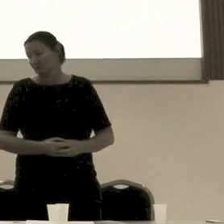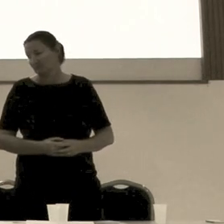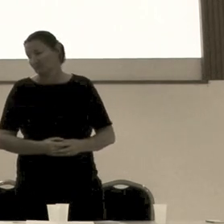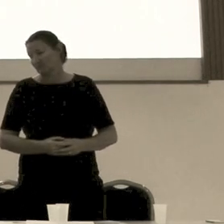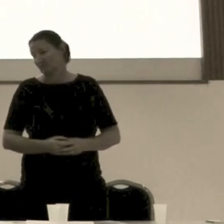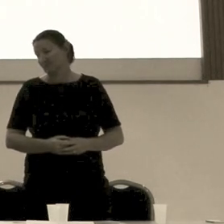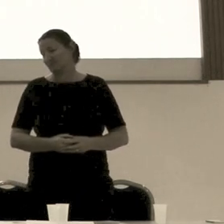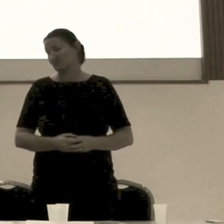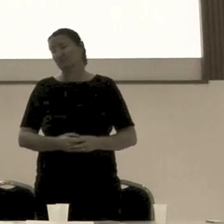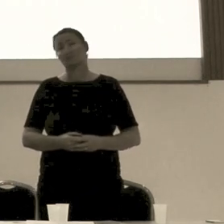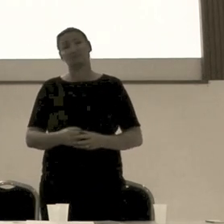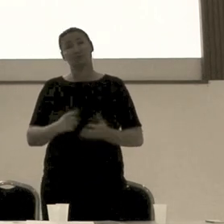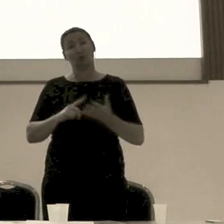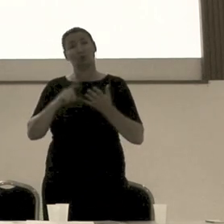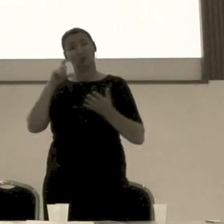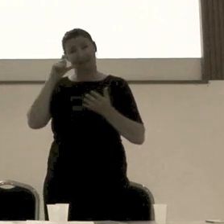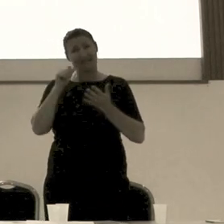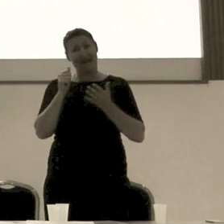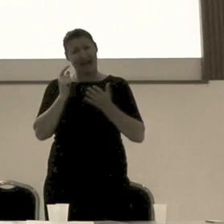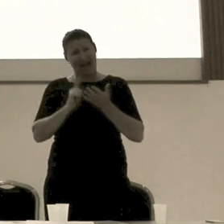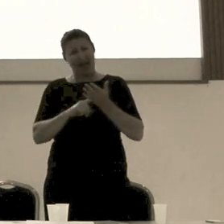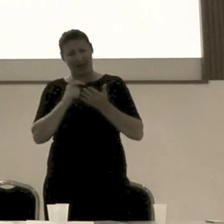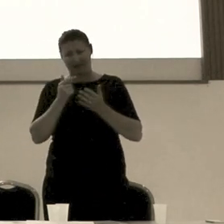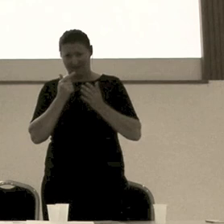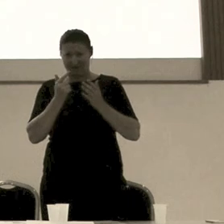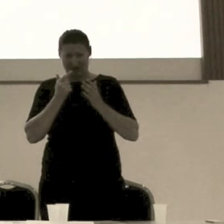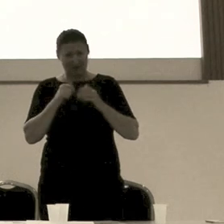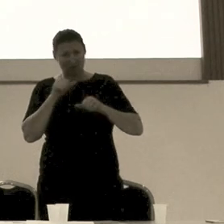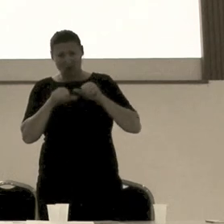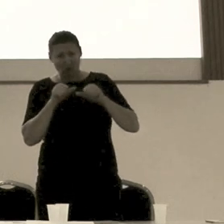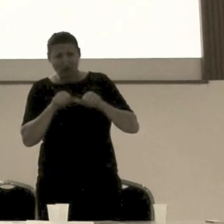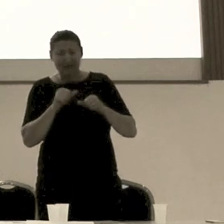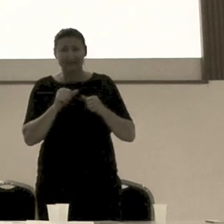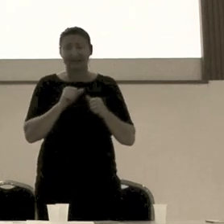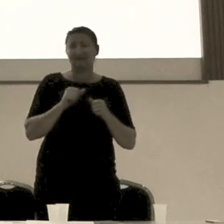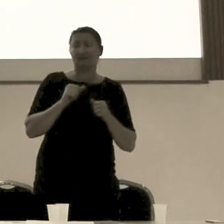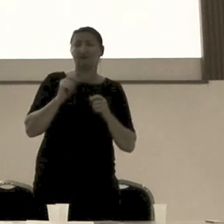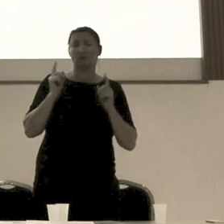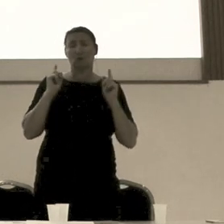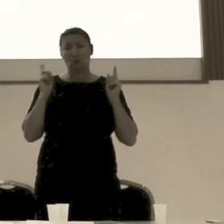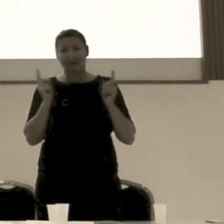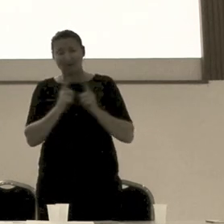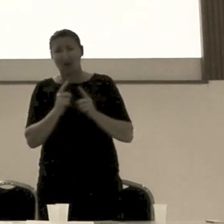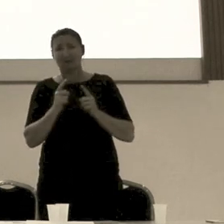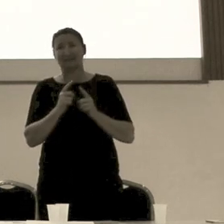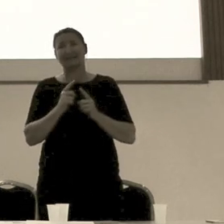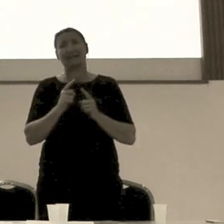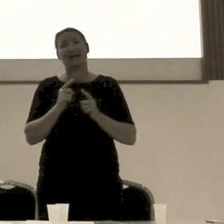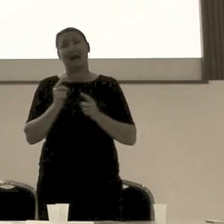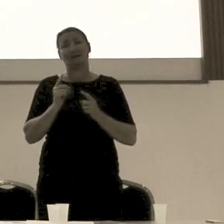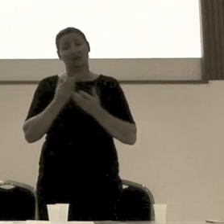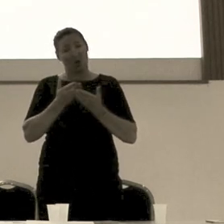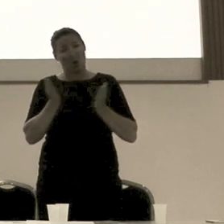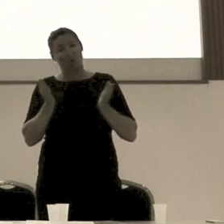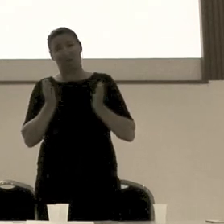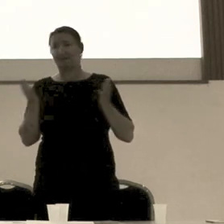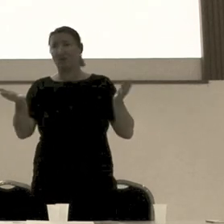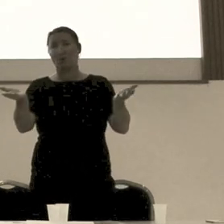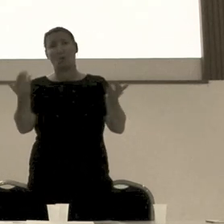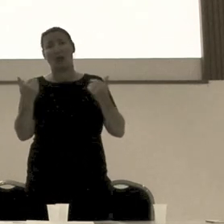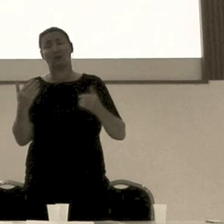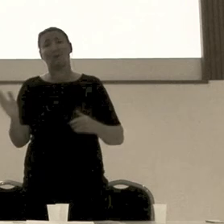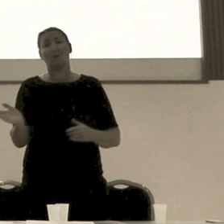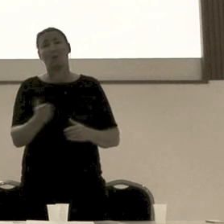being a progressive institution and making higher education accessible to underrepresented groups. Equal